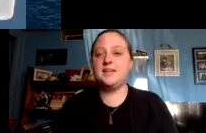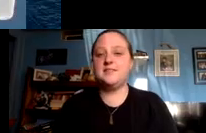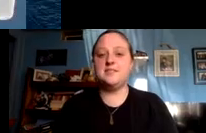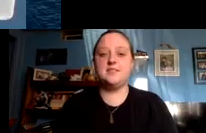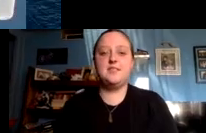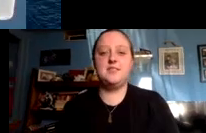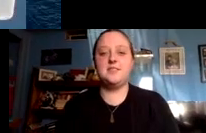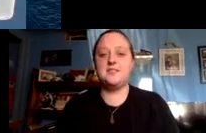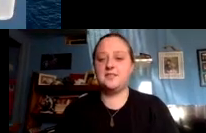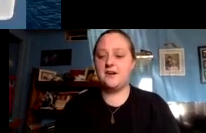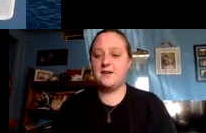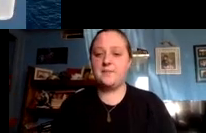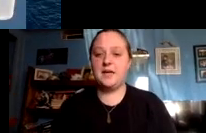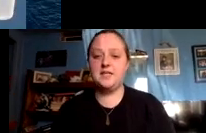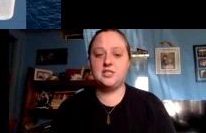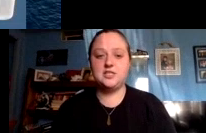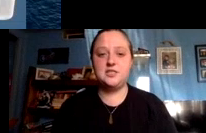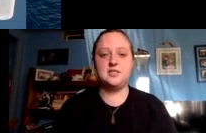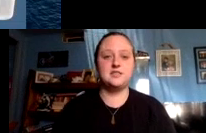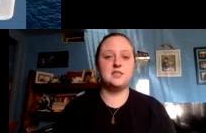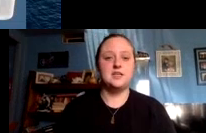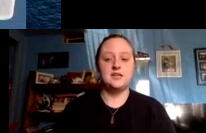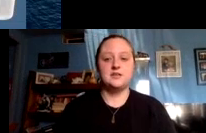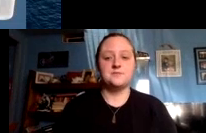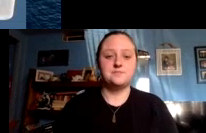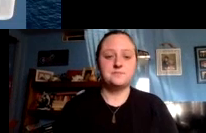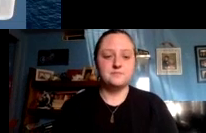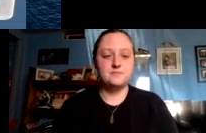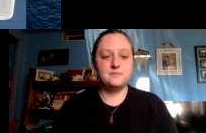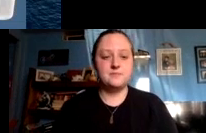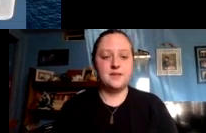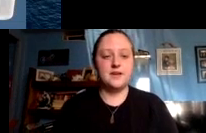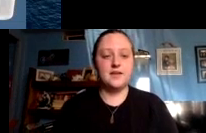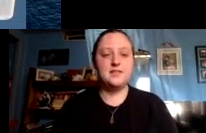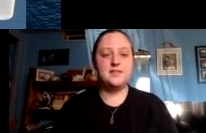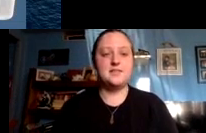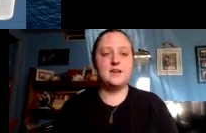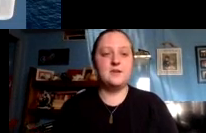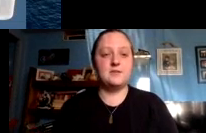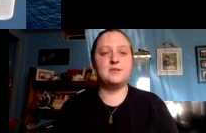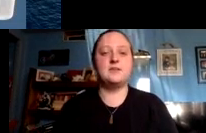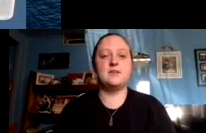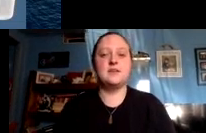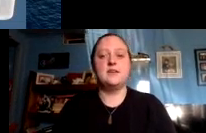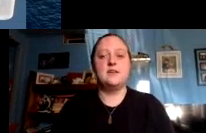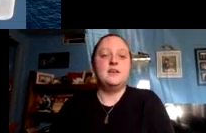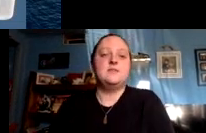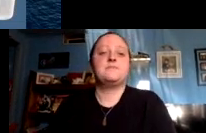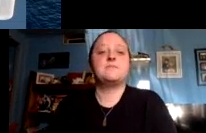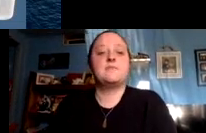Miss K. She is our patient. All right, so